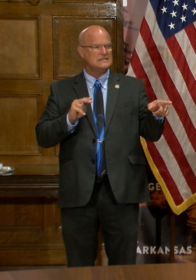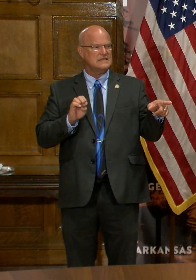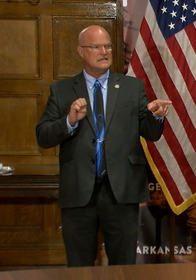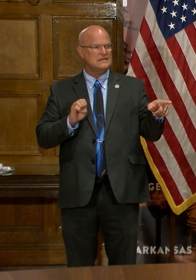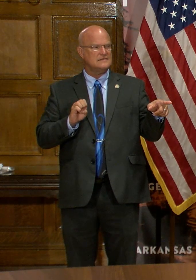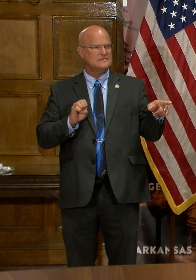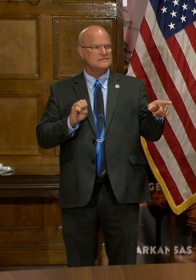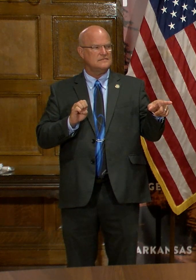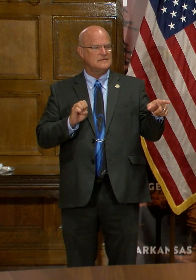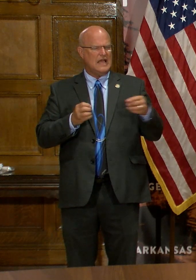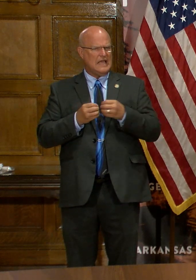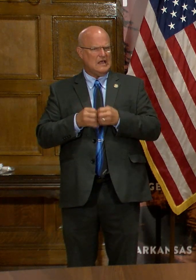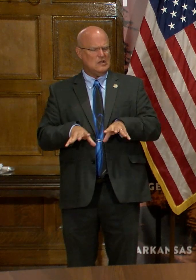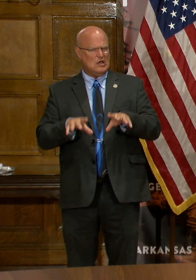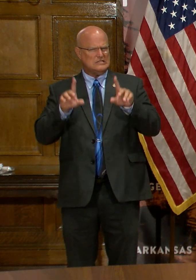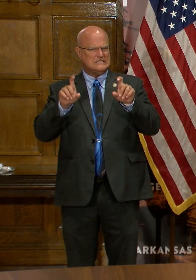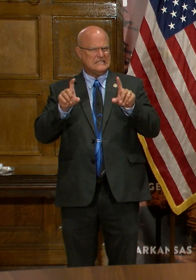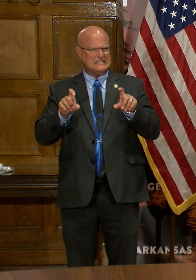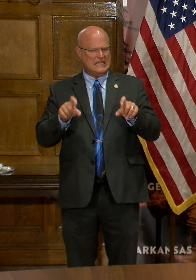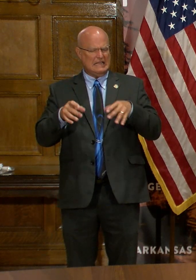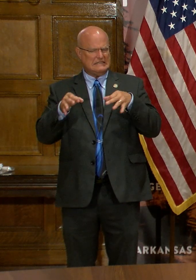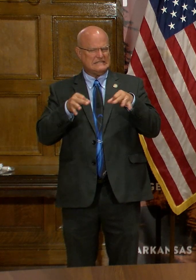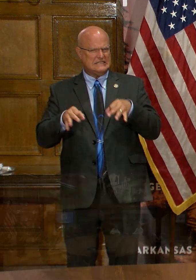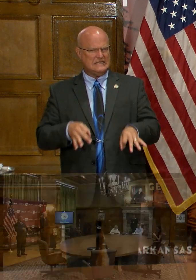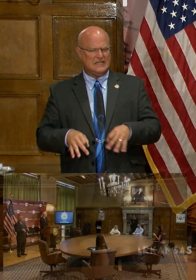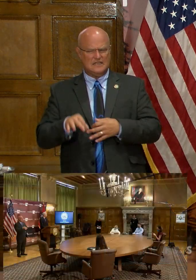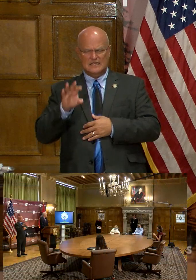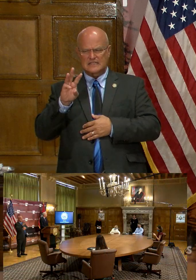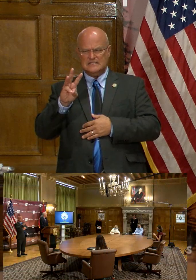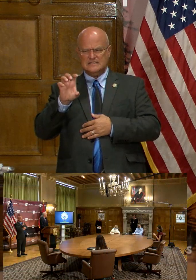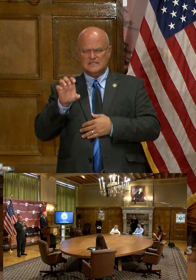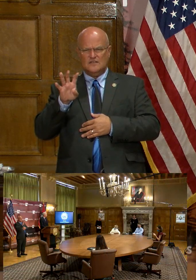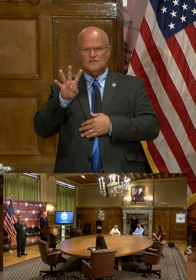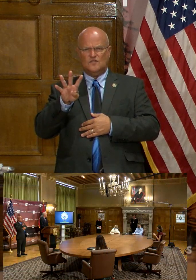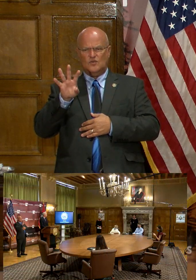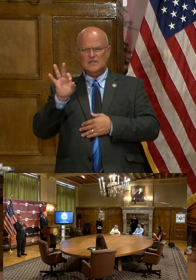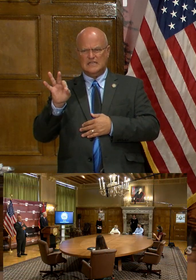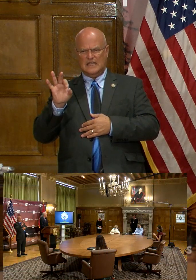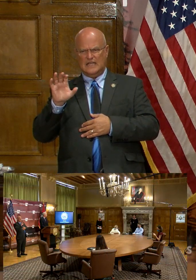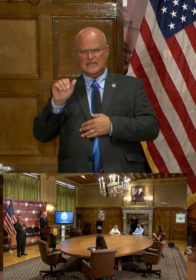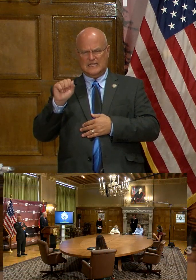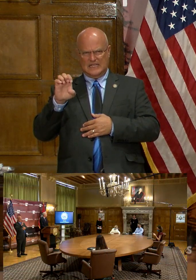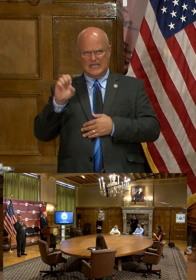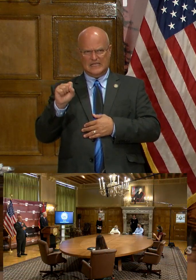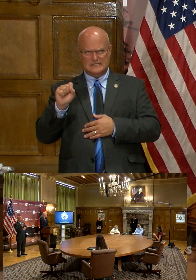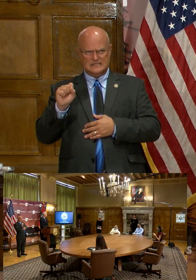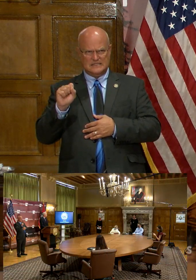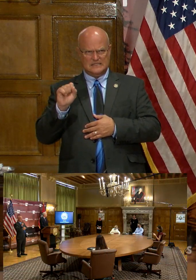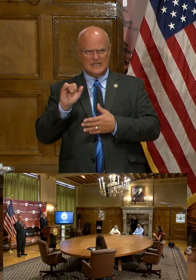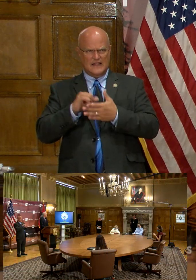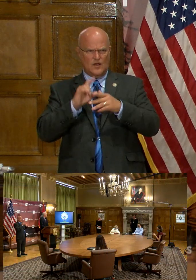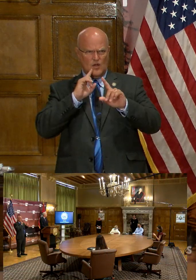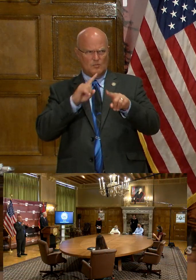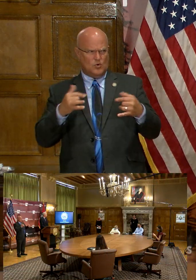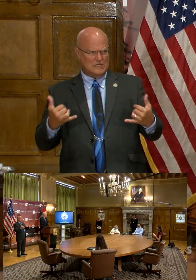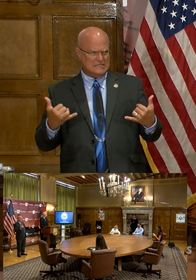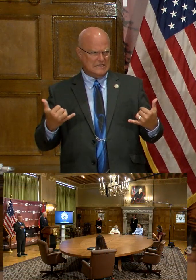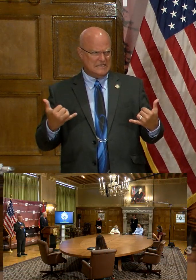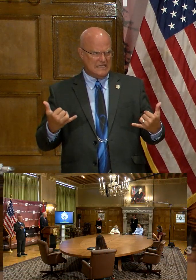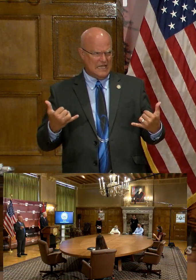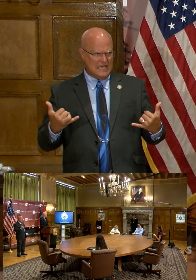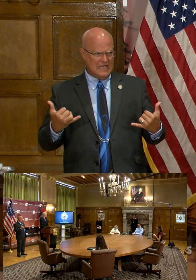I got kind of lost in the testing details. The 649 cases that were reported